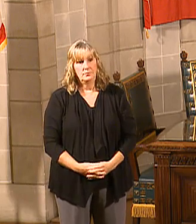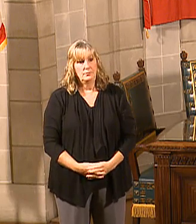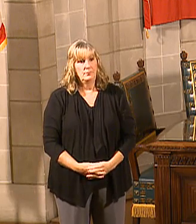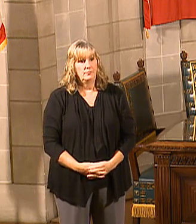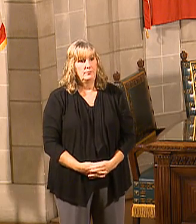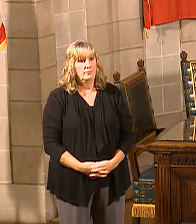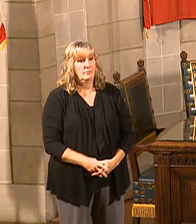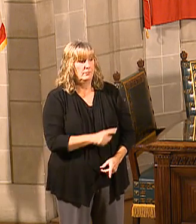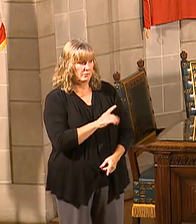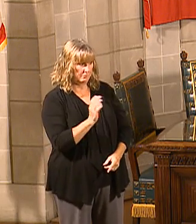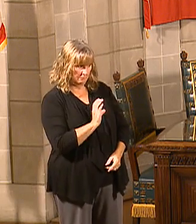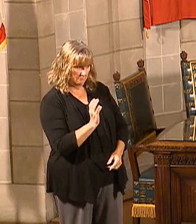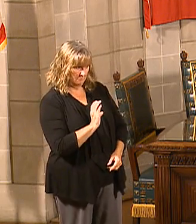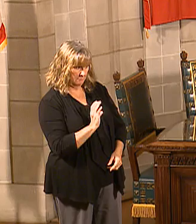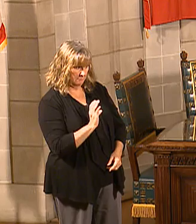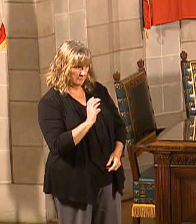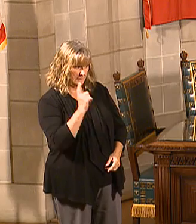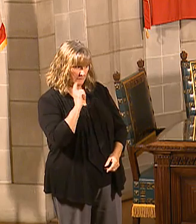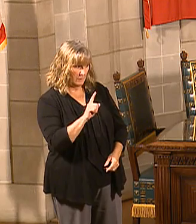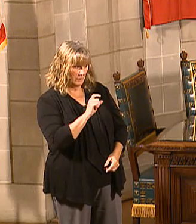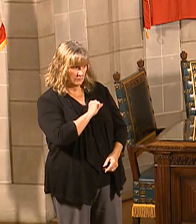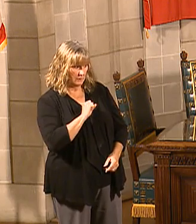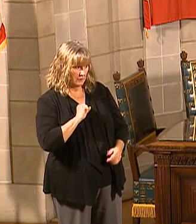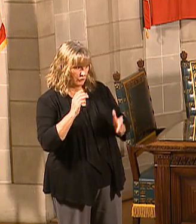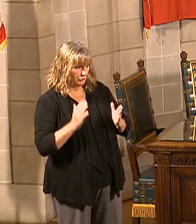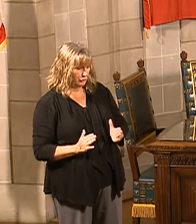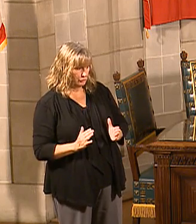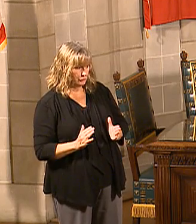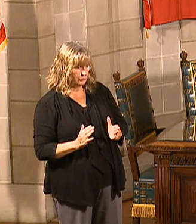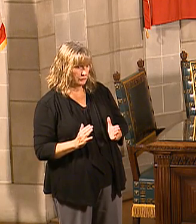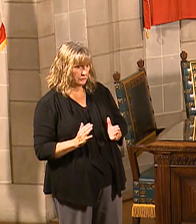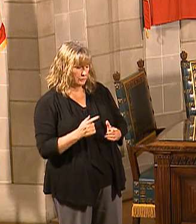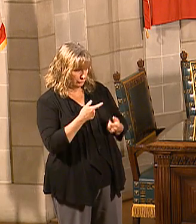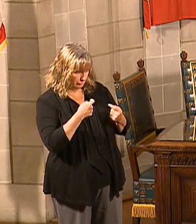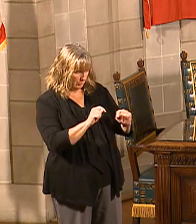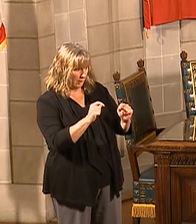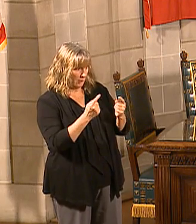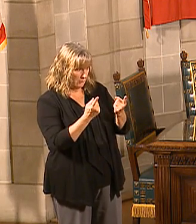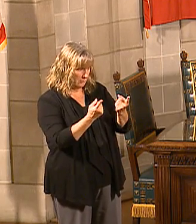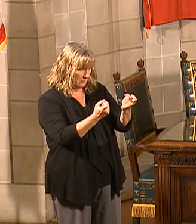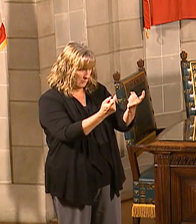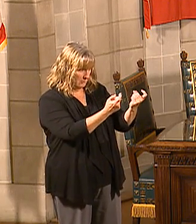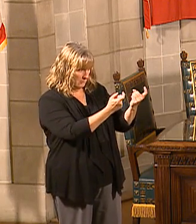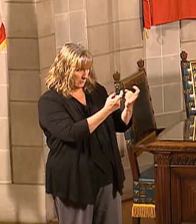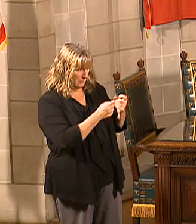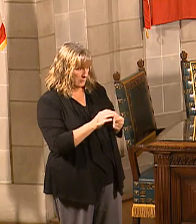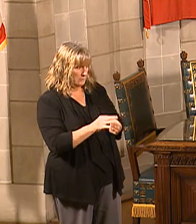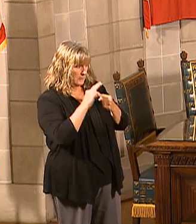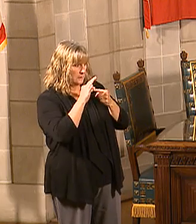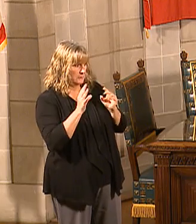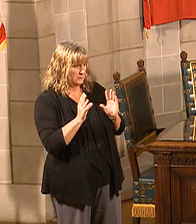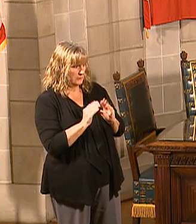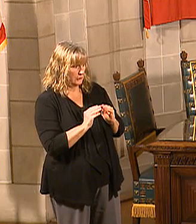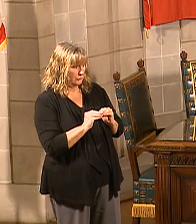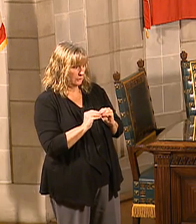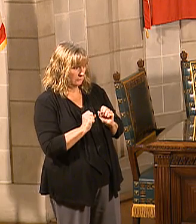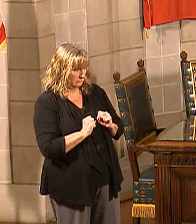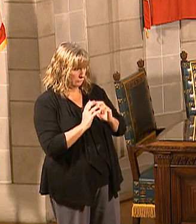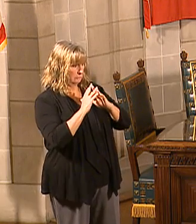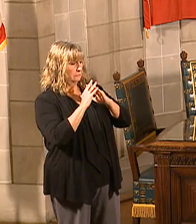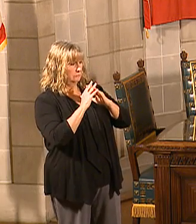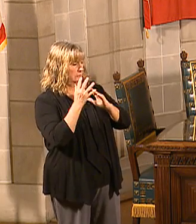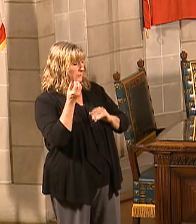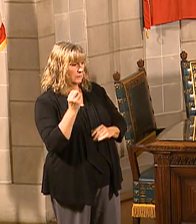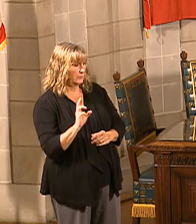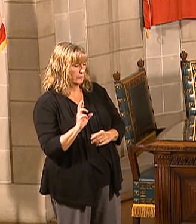Are you searching for senators? I mean, are you trying to get special session up and running,